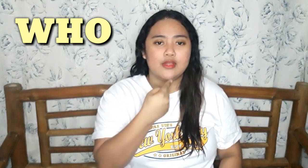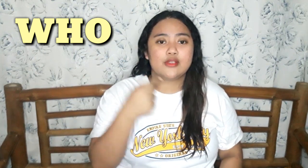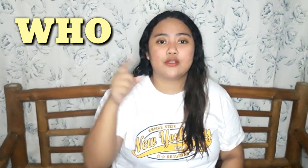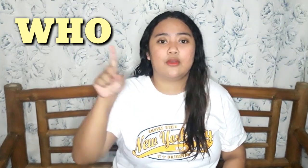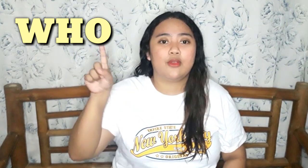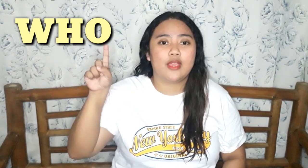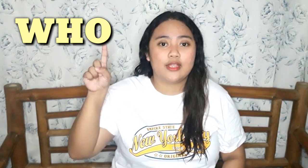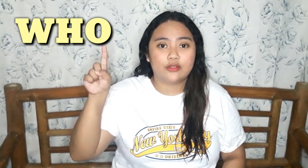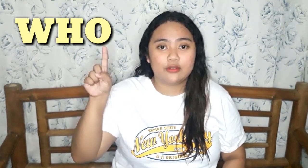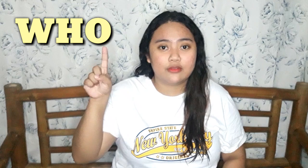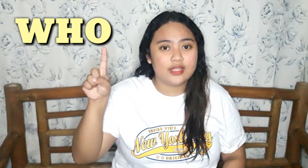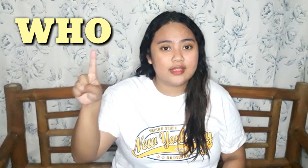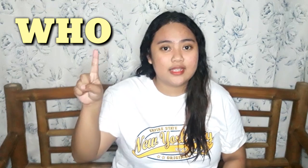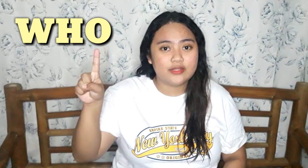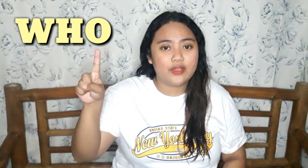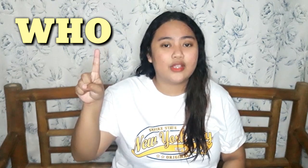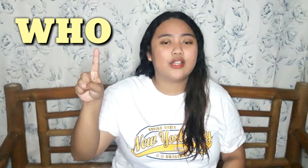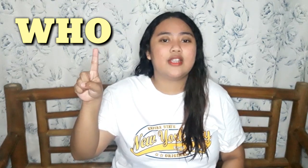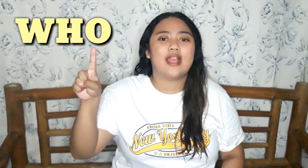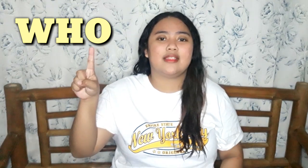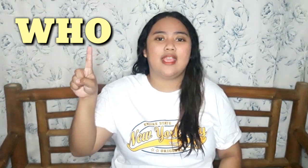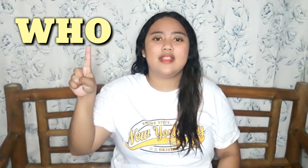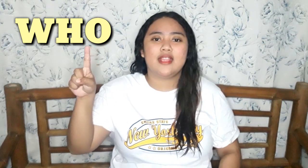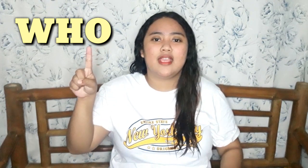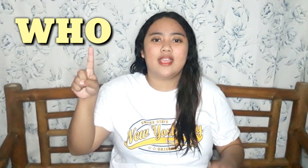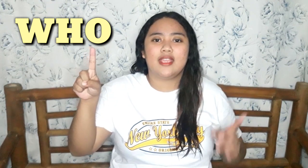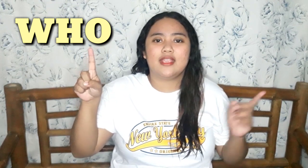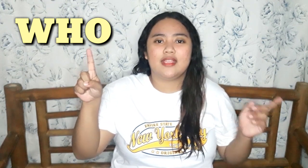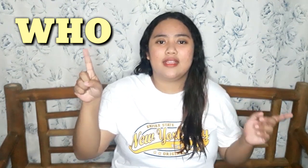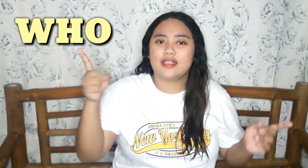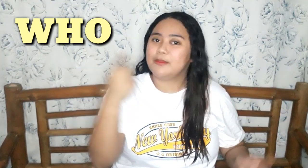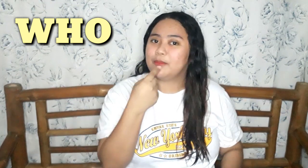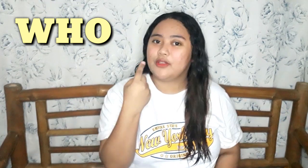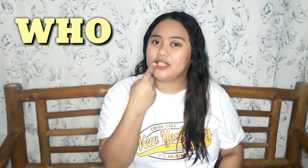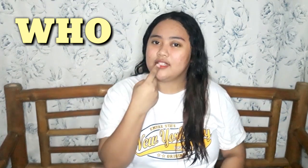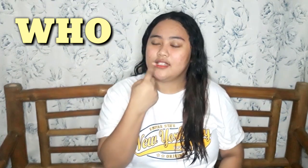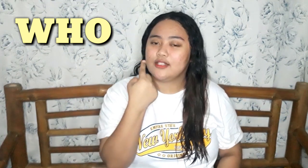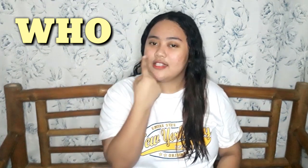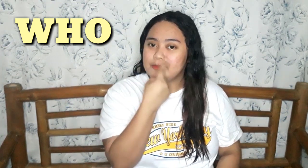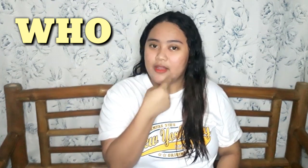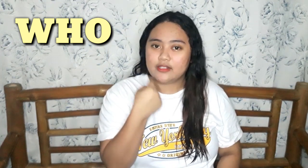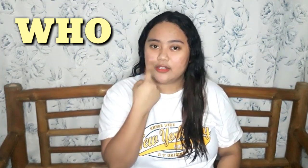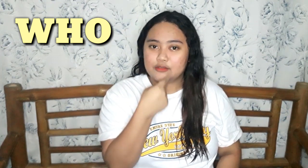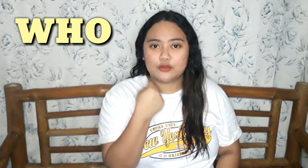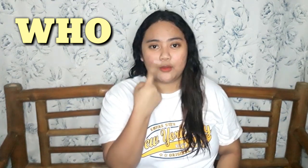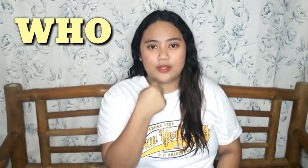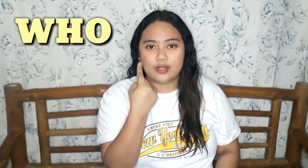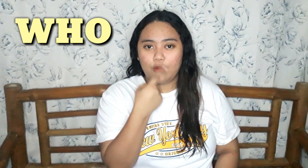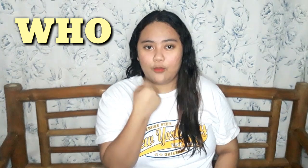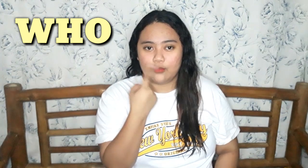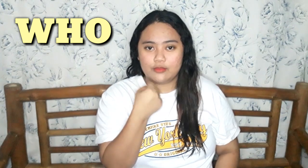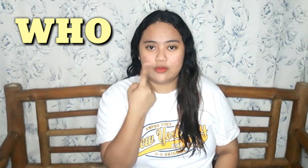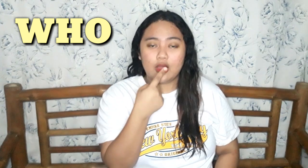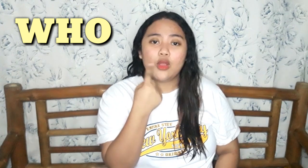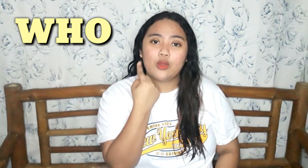So itong index finger natin, ipo-point natin dito, tapos para tayo nag-drawing ng O.